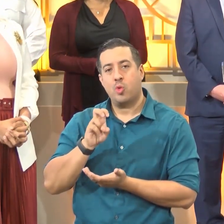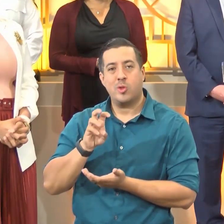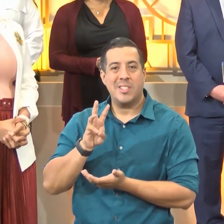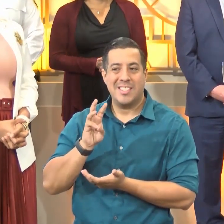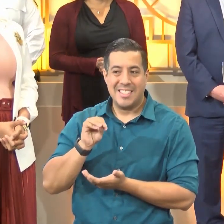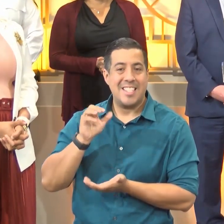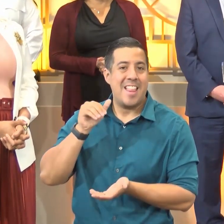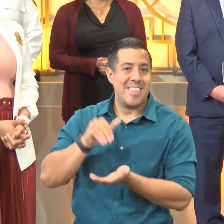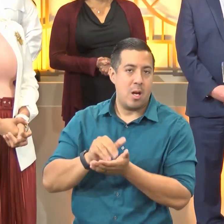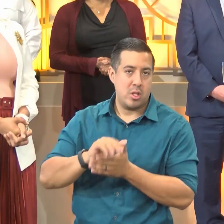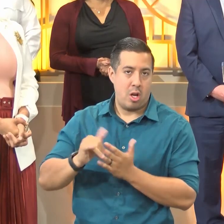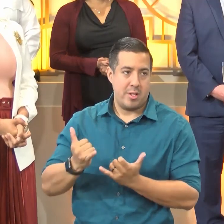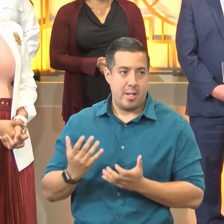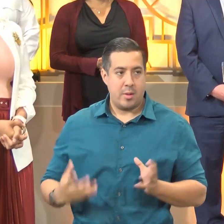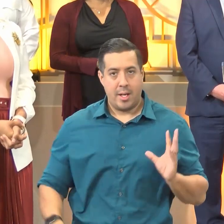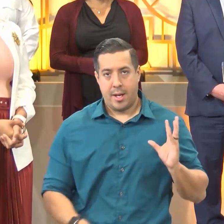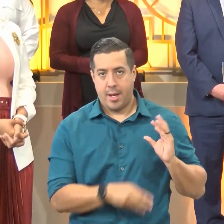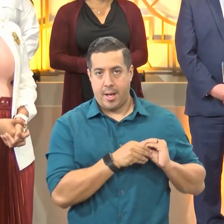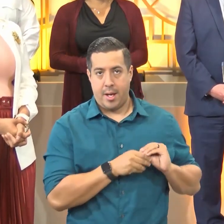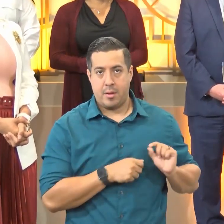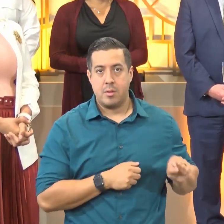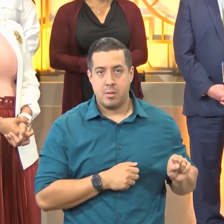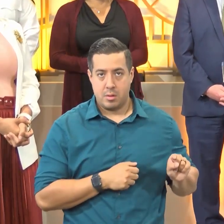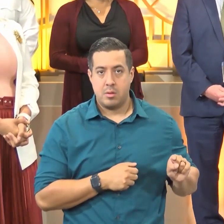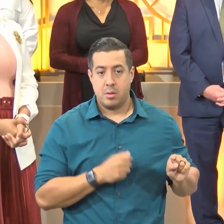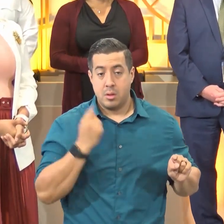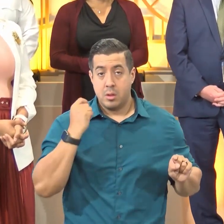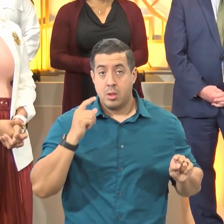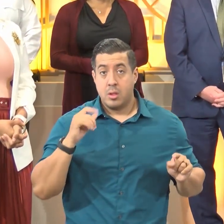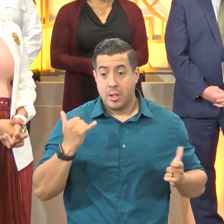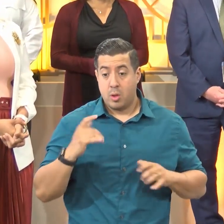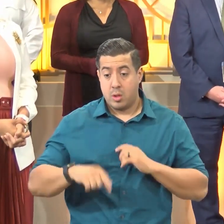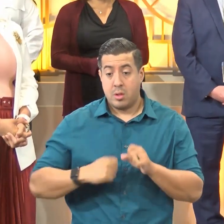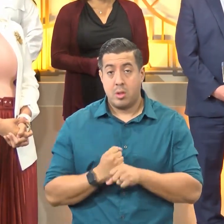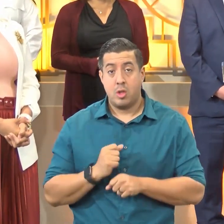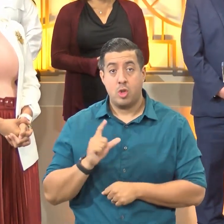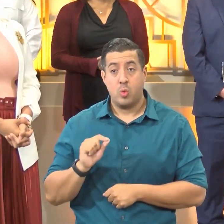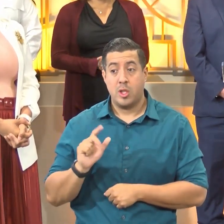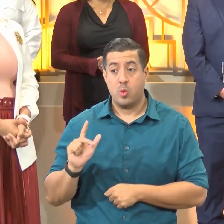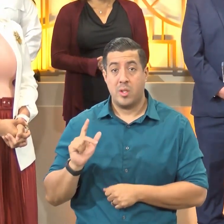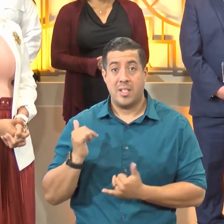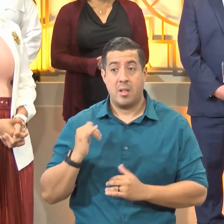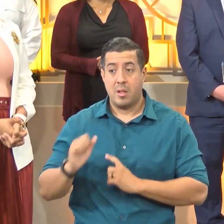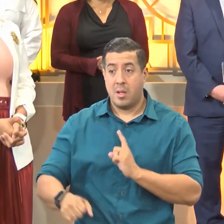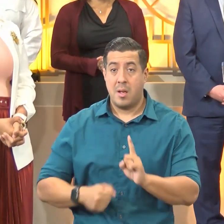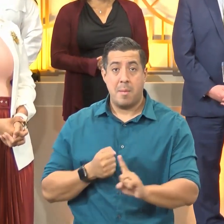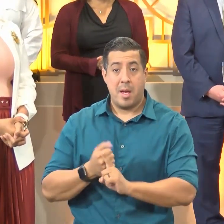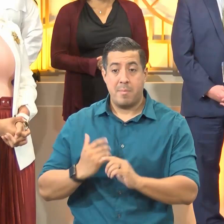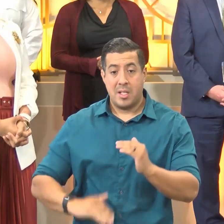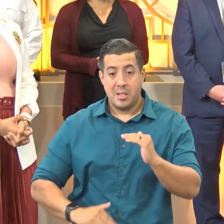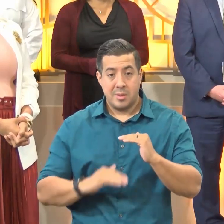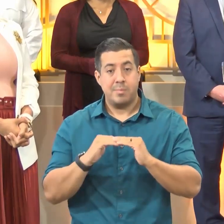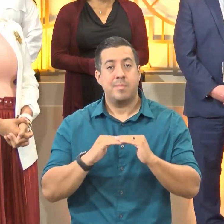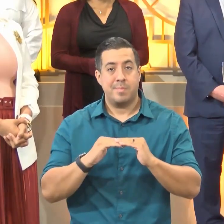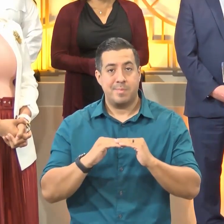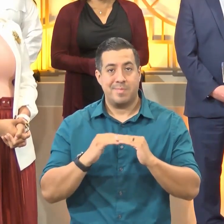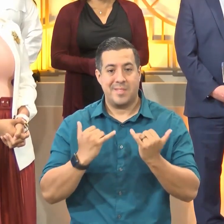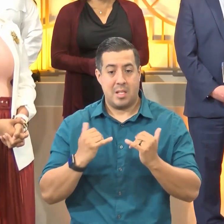$260,000. In fiscal 2023 alone, the full impact of the cap will result in a loss